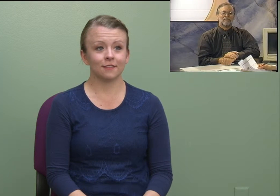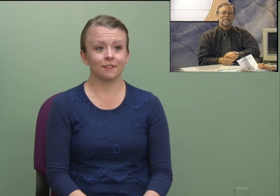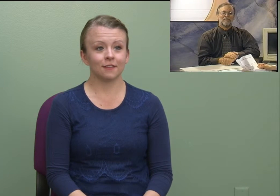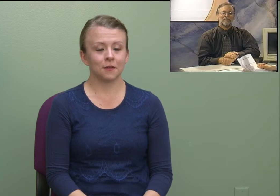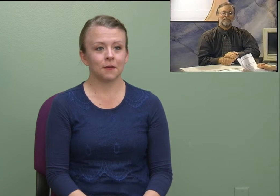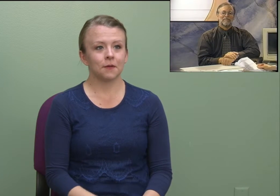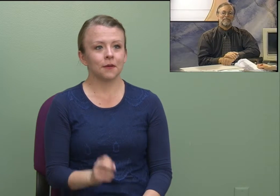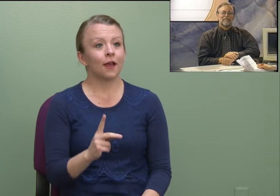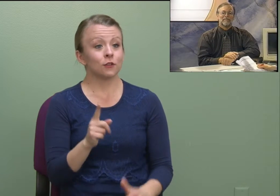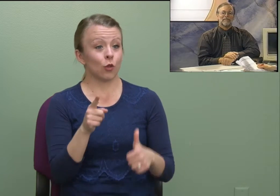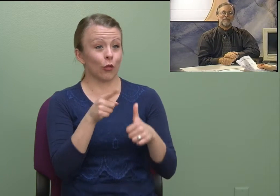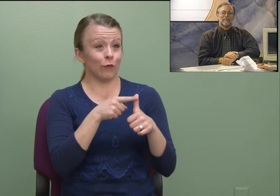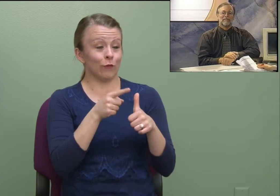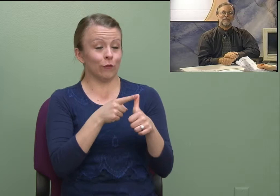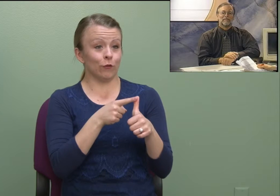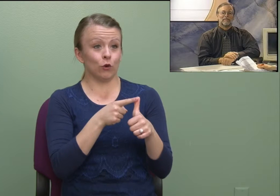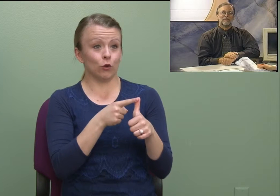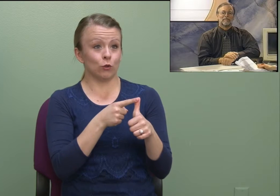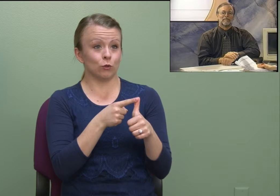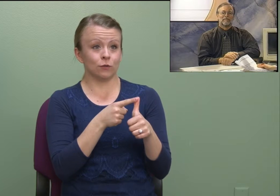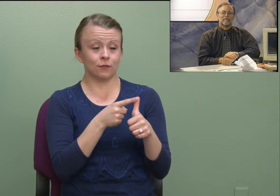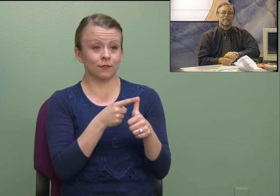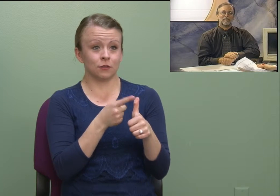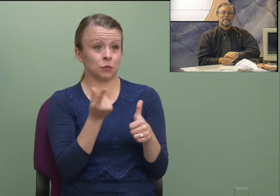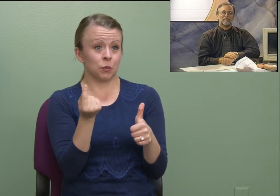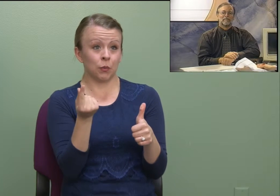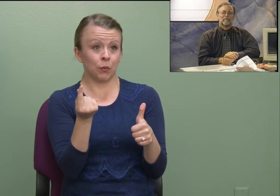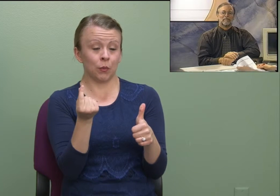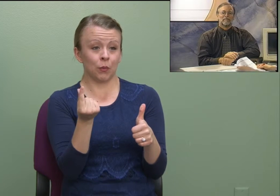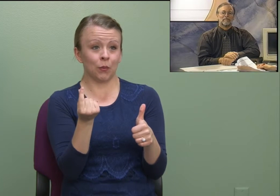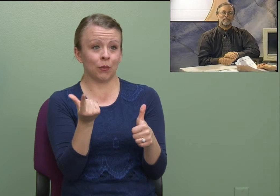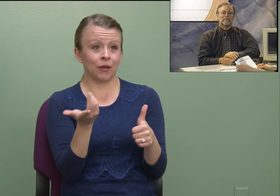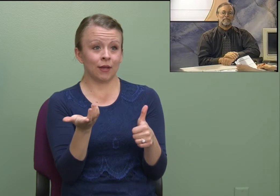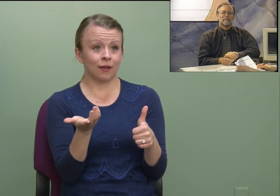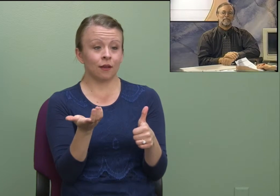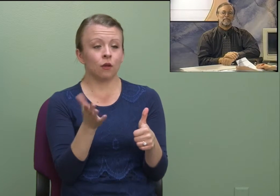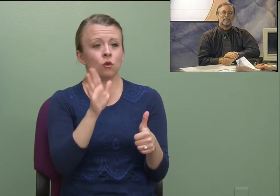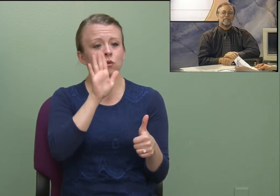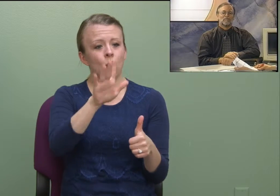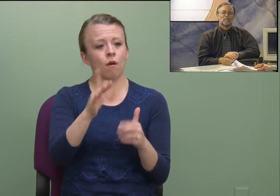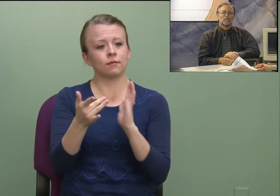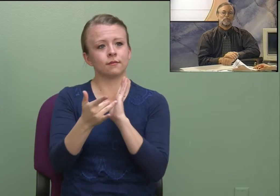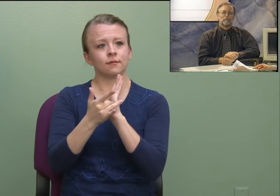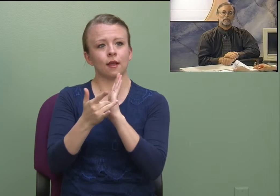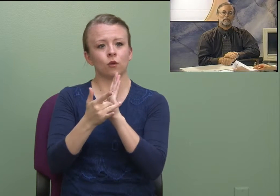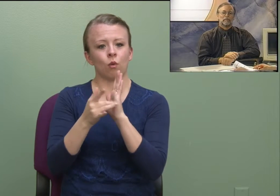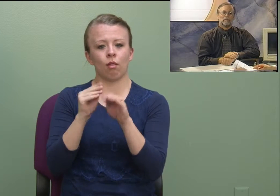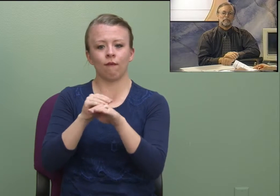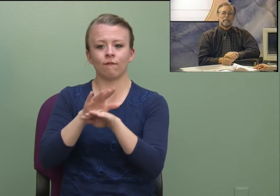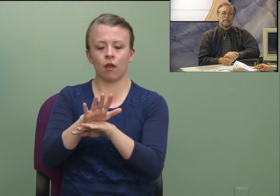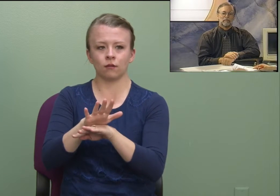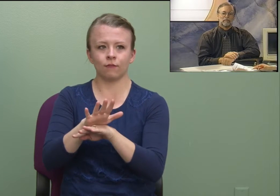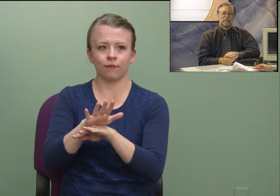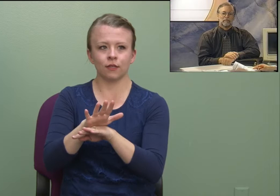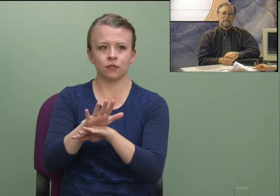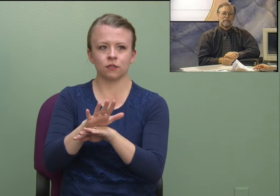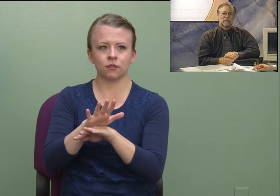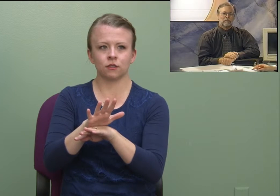Okay, the first goal that we're going to talk about is your technical effectiveness.